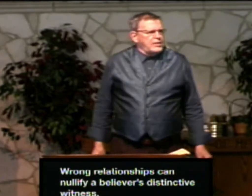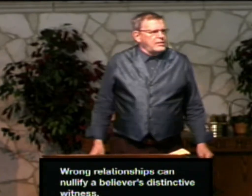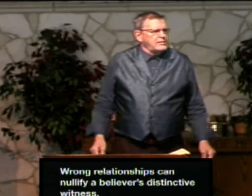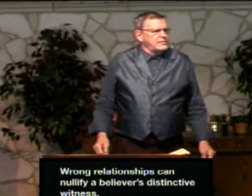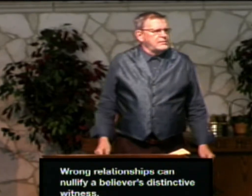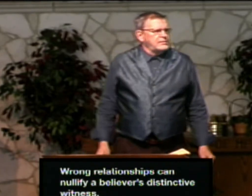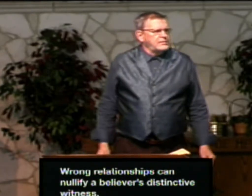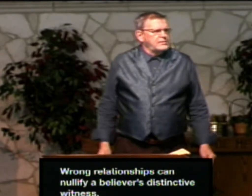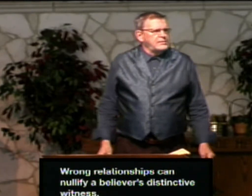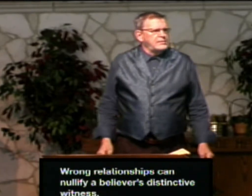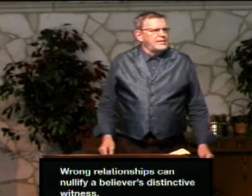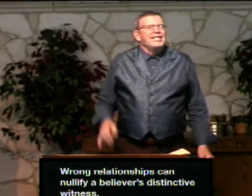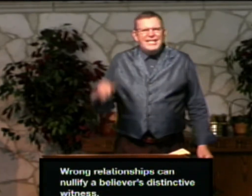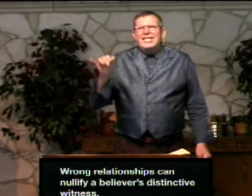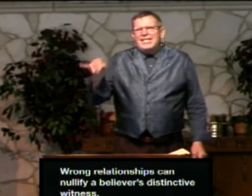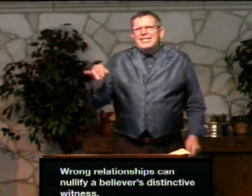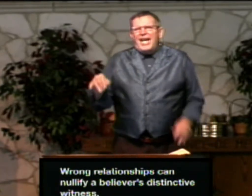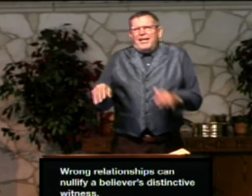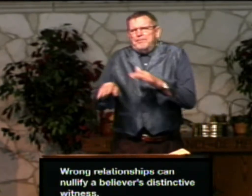stories.